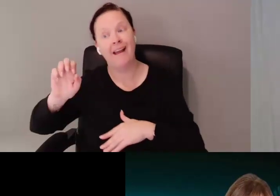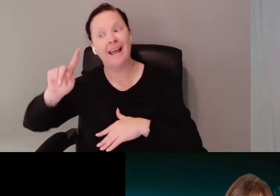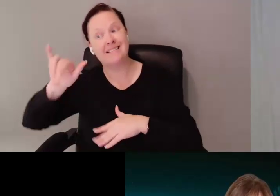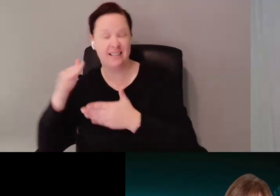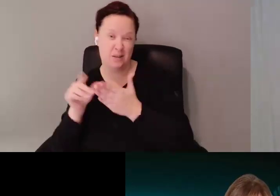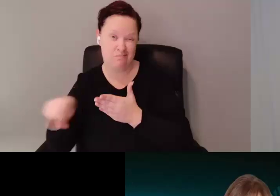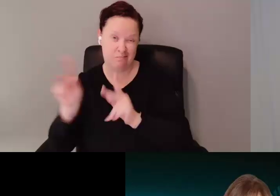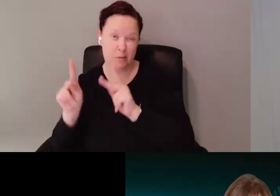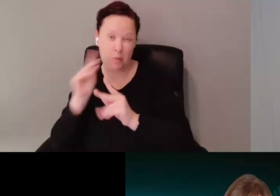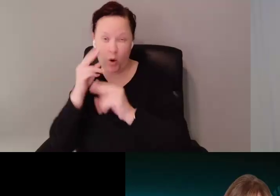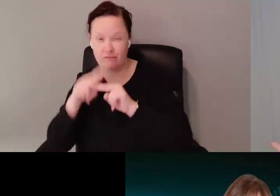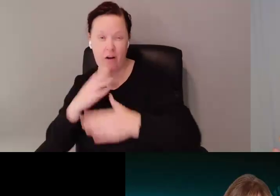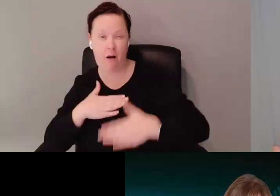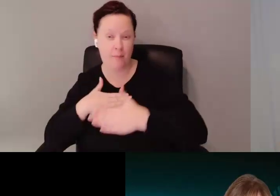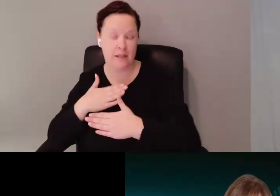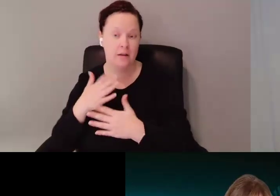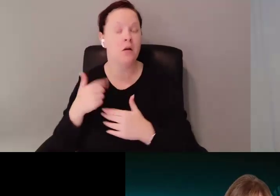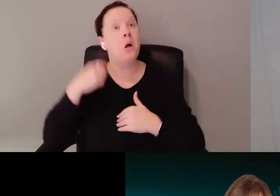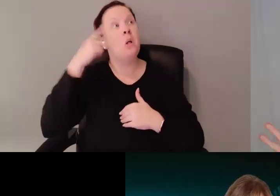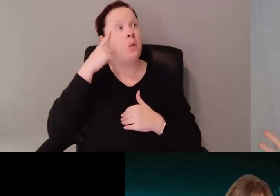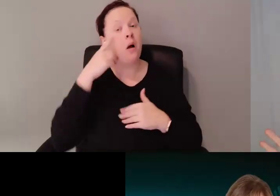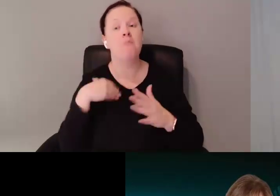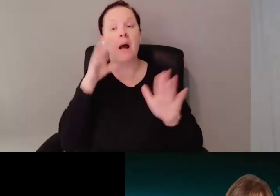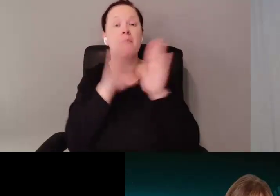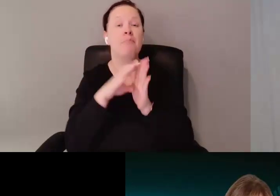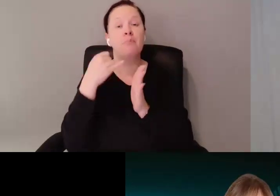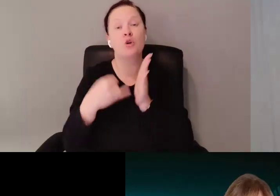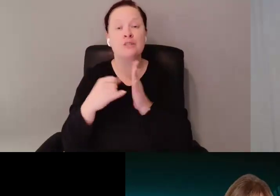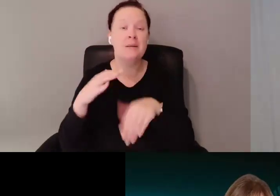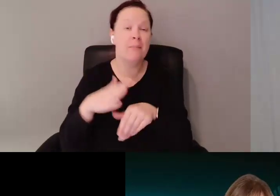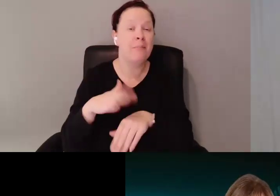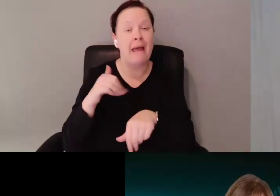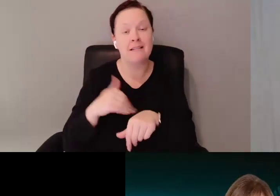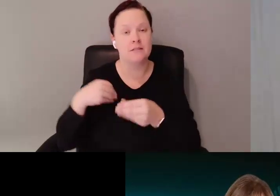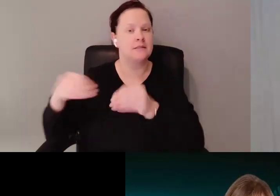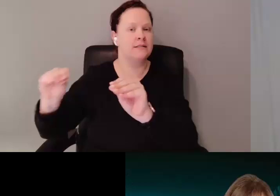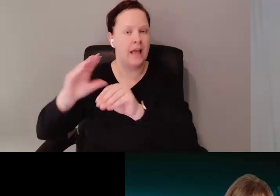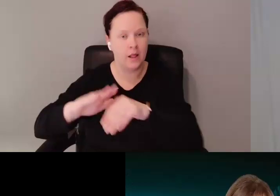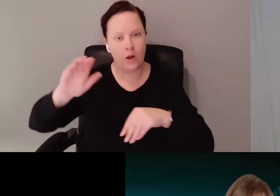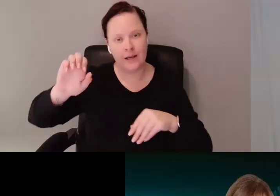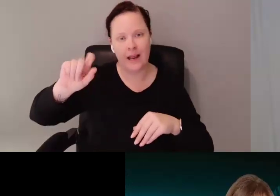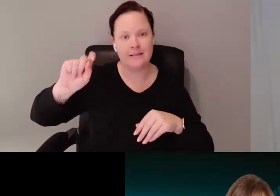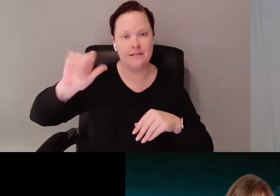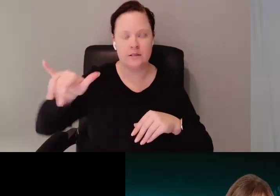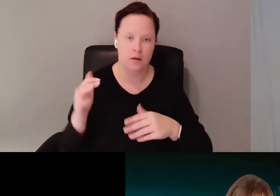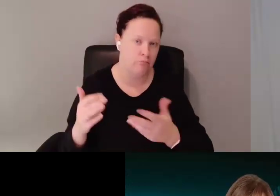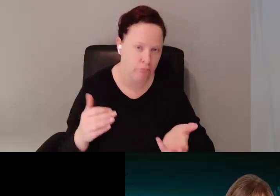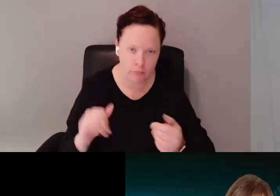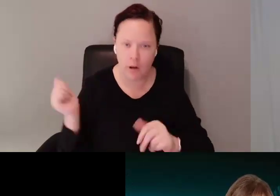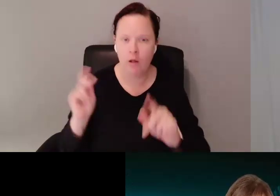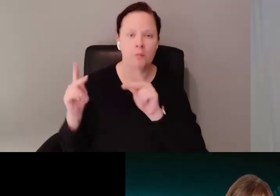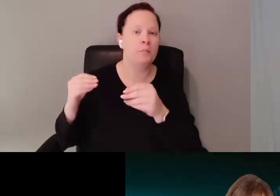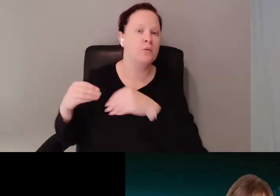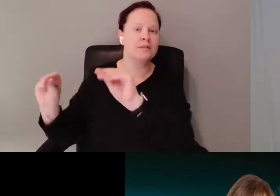it. That's what I found. I thought I could sell my portraits of pets on Etsy. No. Someone else is selling